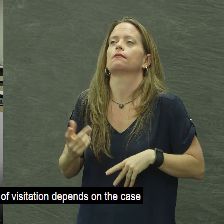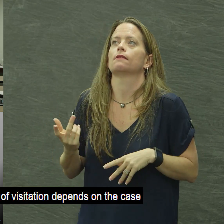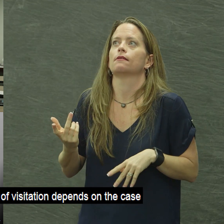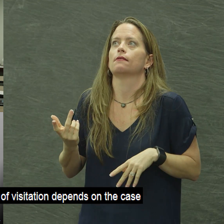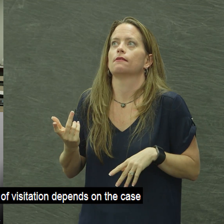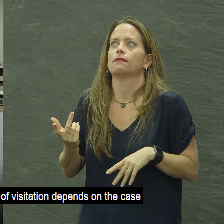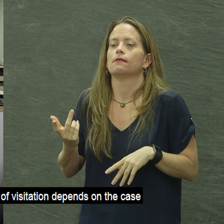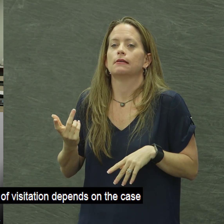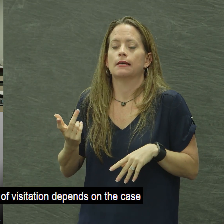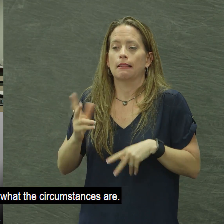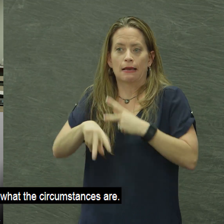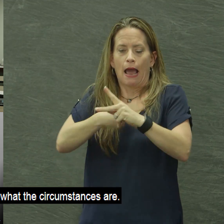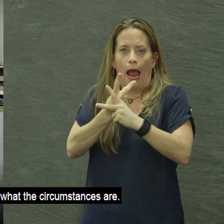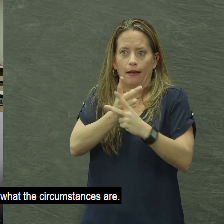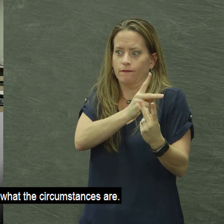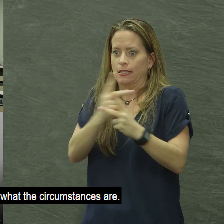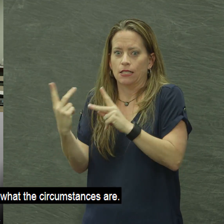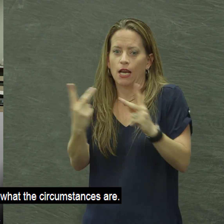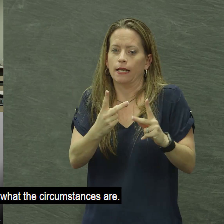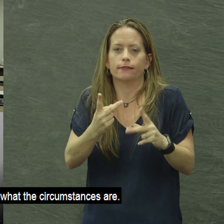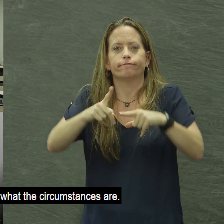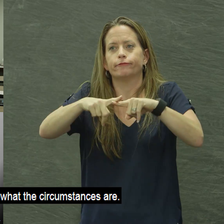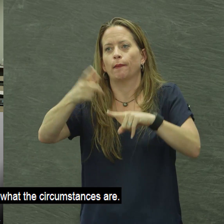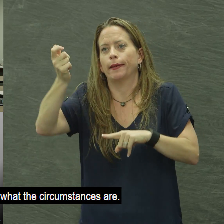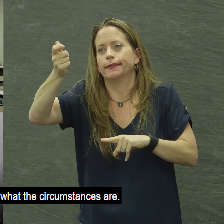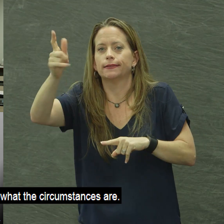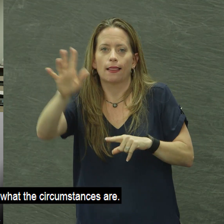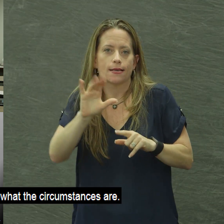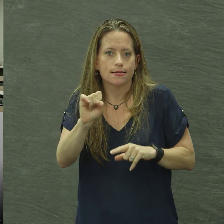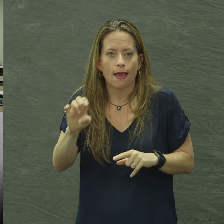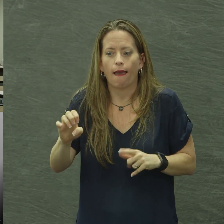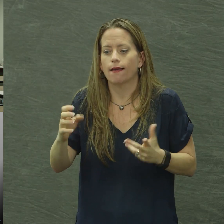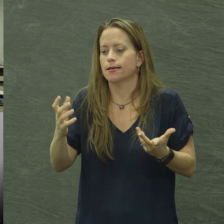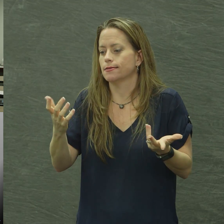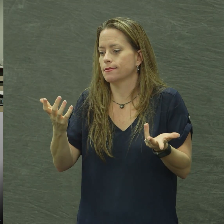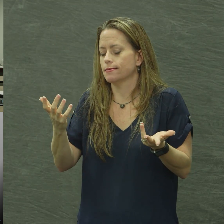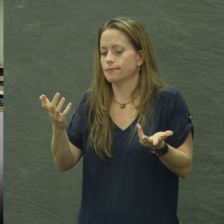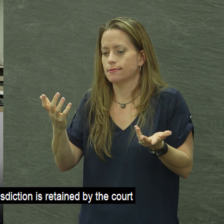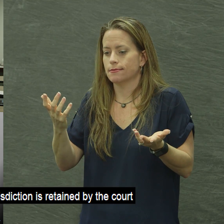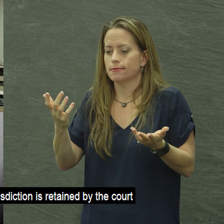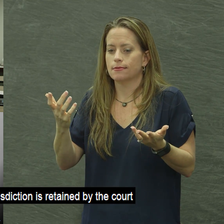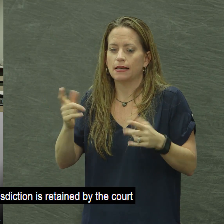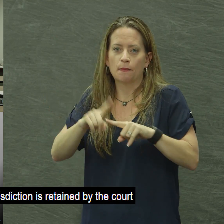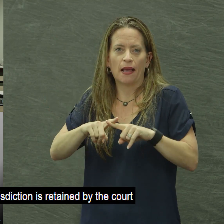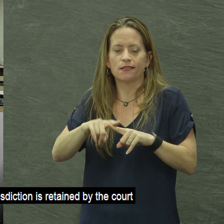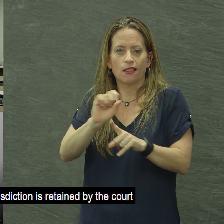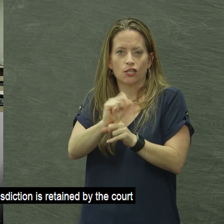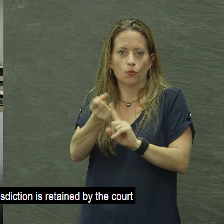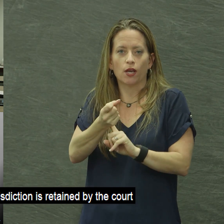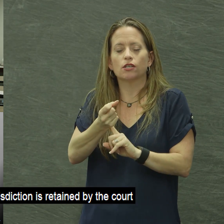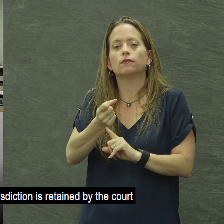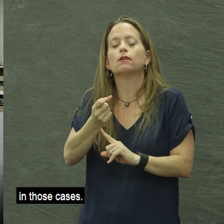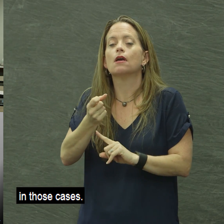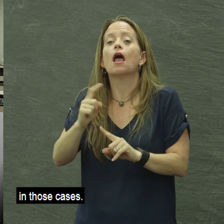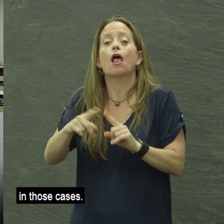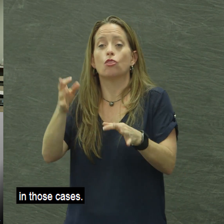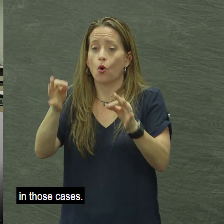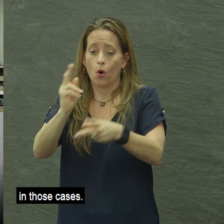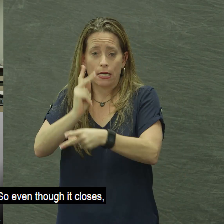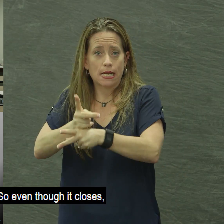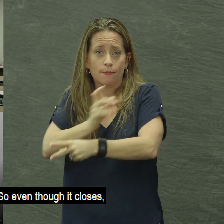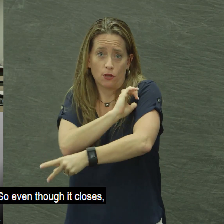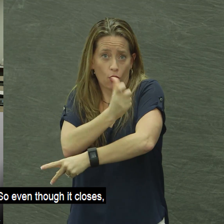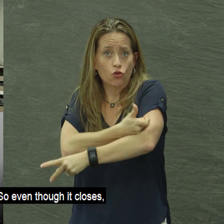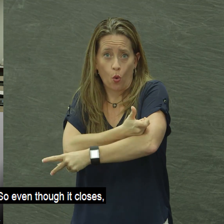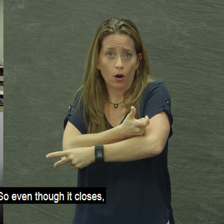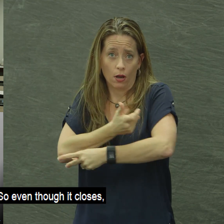visitation depends on the case and what the circumstances are. And jurisdiction is retained by the court in those